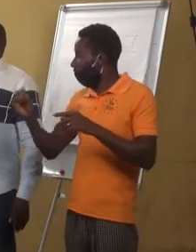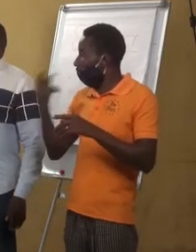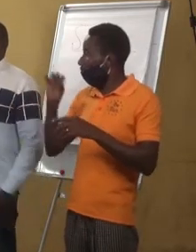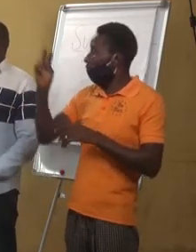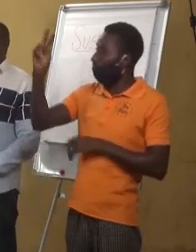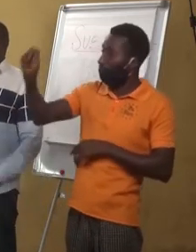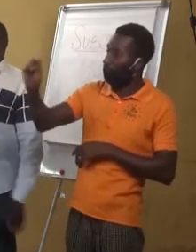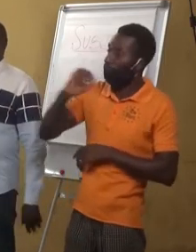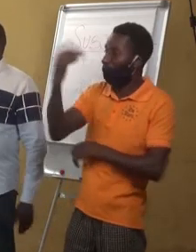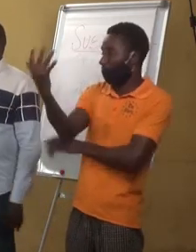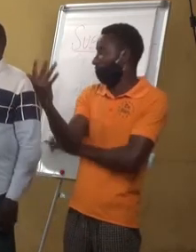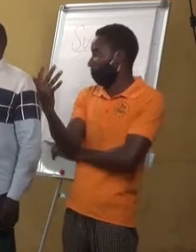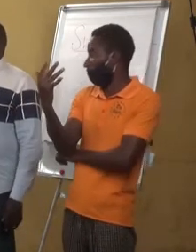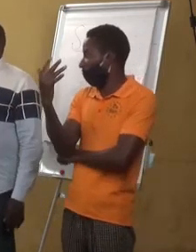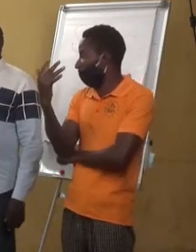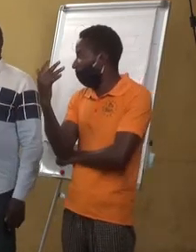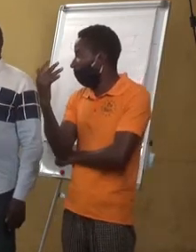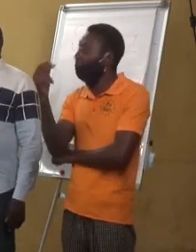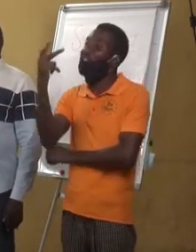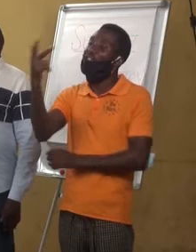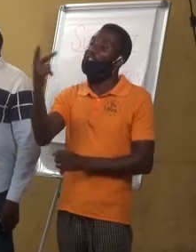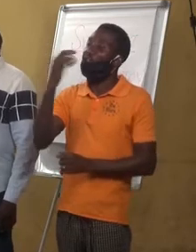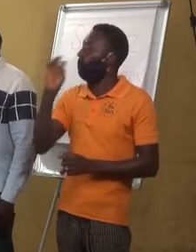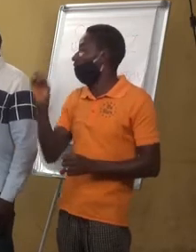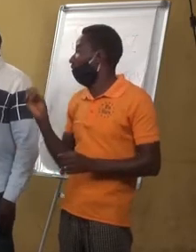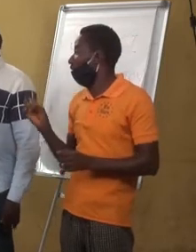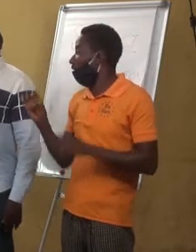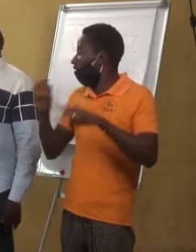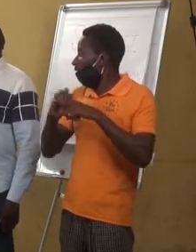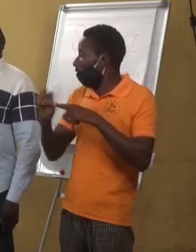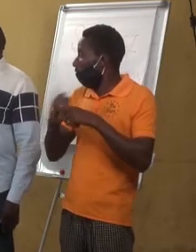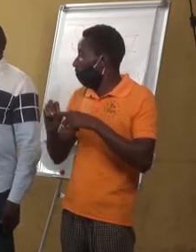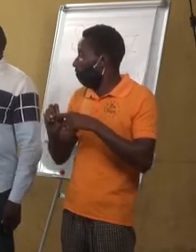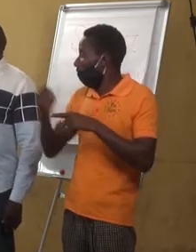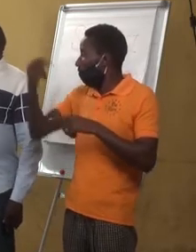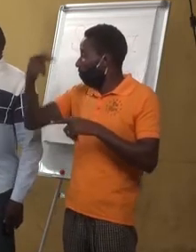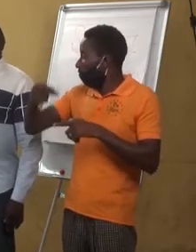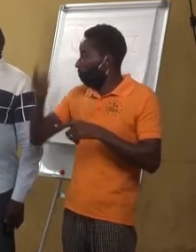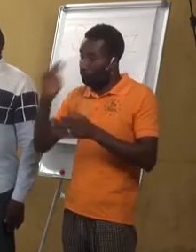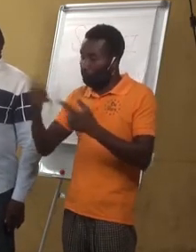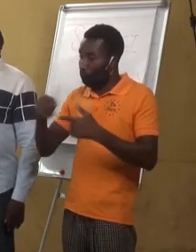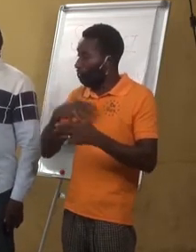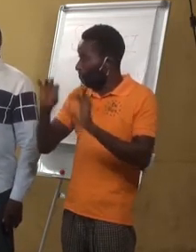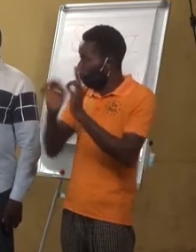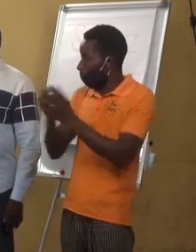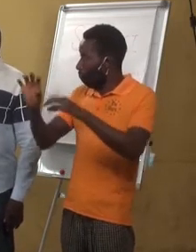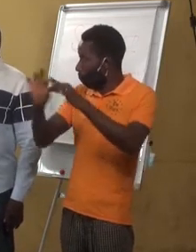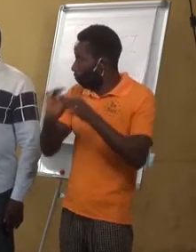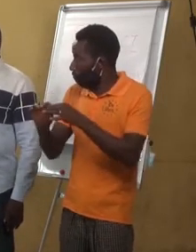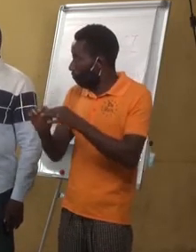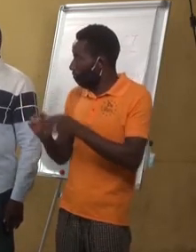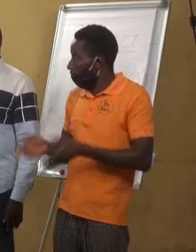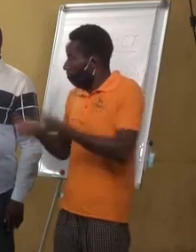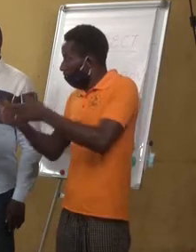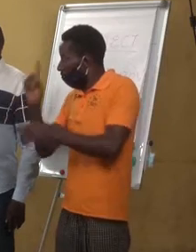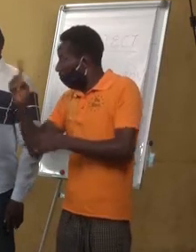nitrogen is 5. 3 of those electrons, hydrogen will come and form bond, contributing one